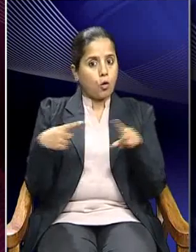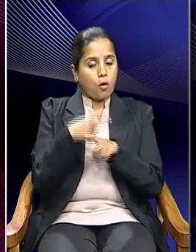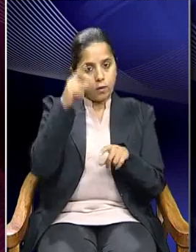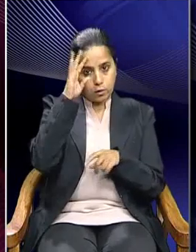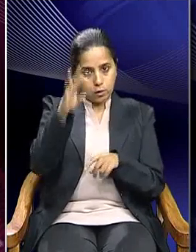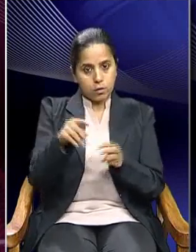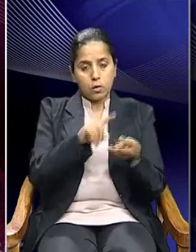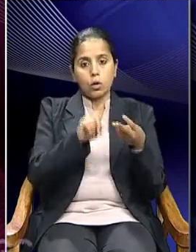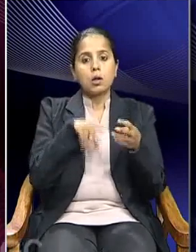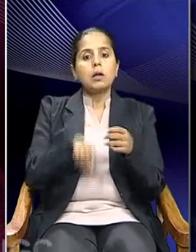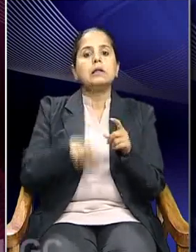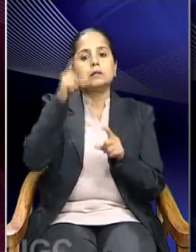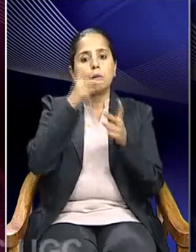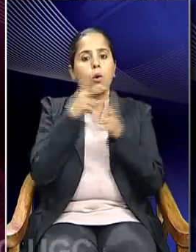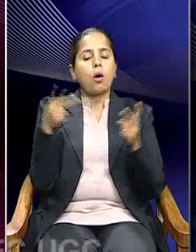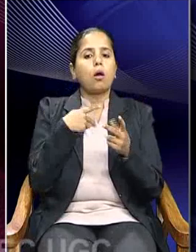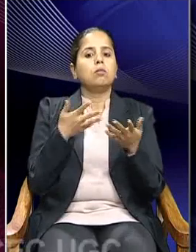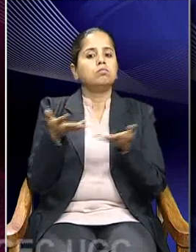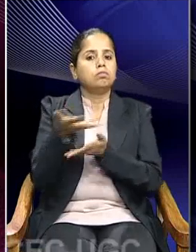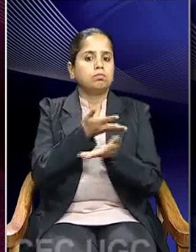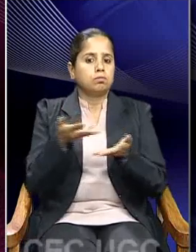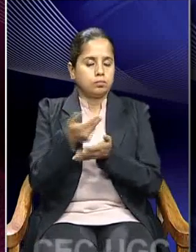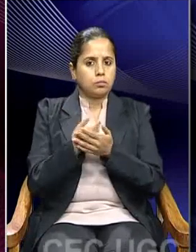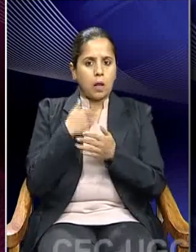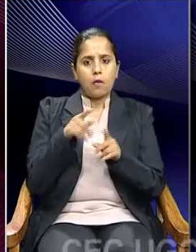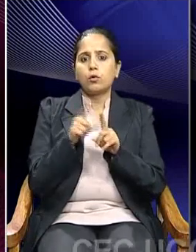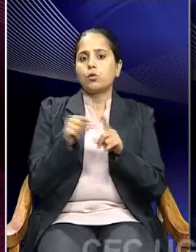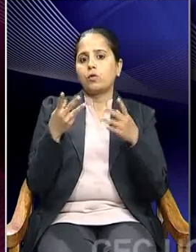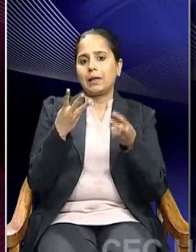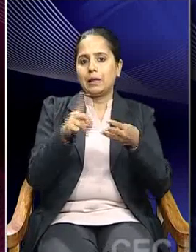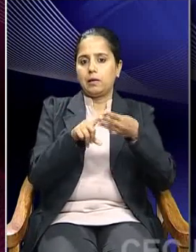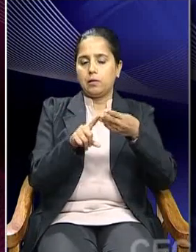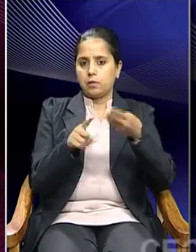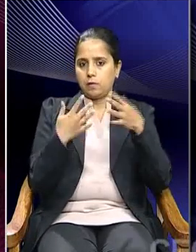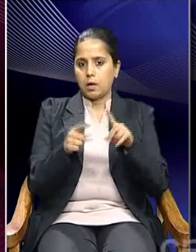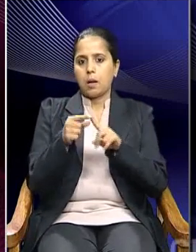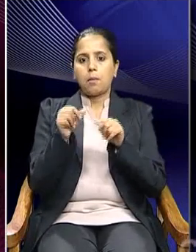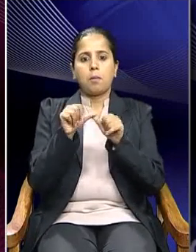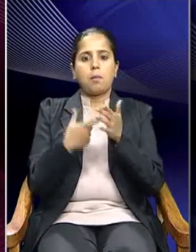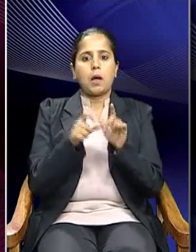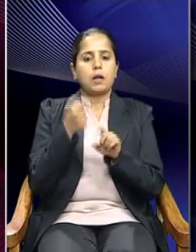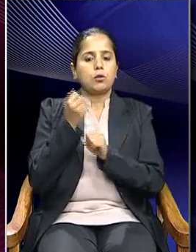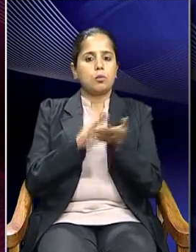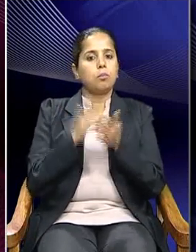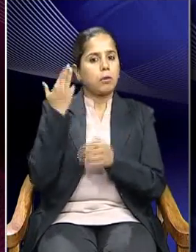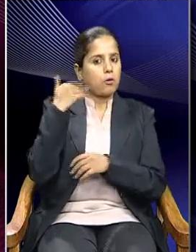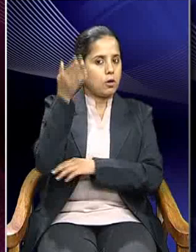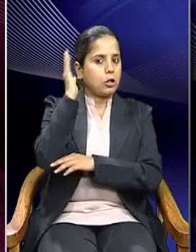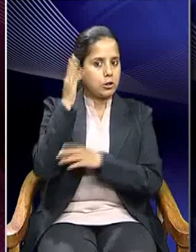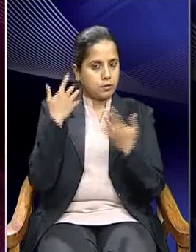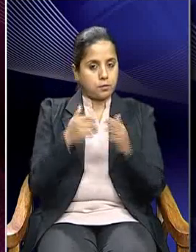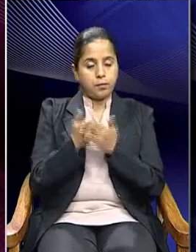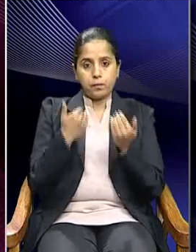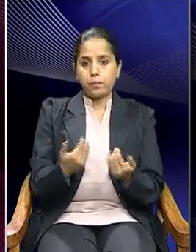theory, and symbolic interactionism. We have done these three paradigms in the previous lecture. Now,